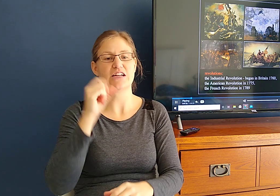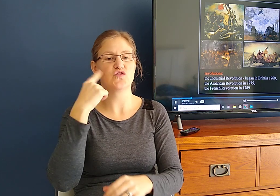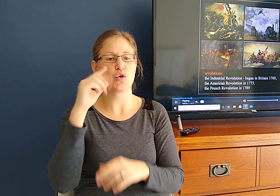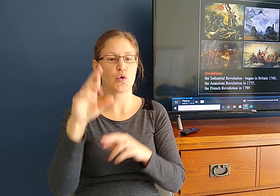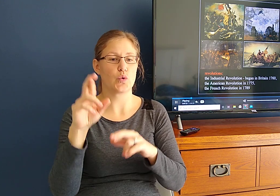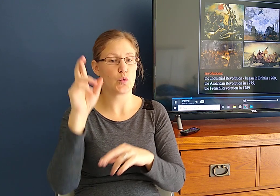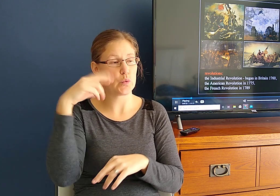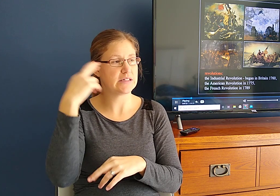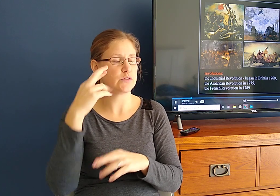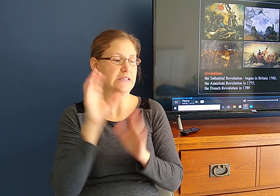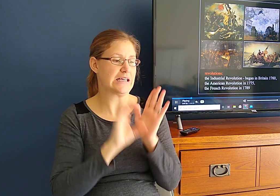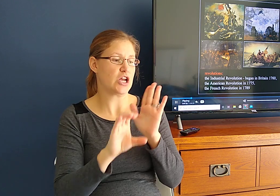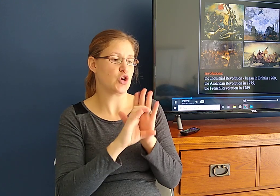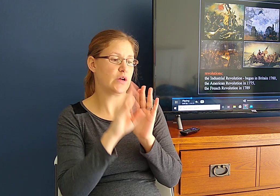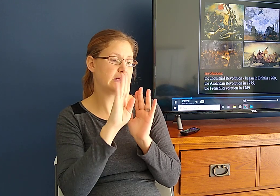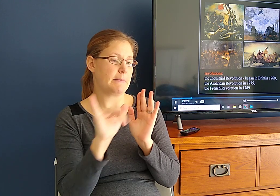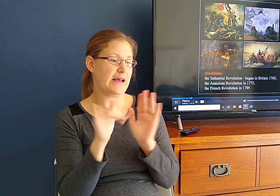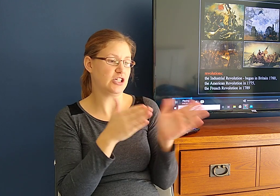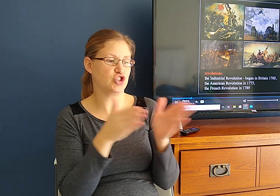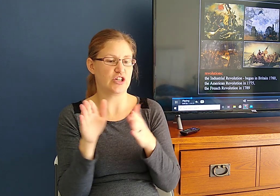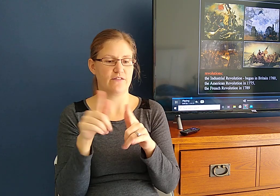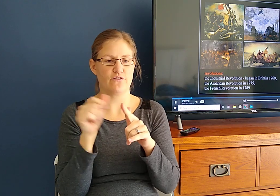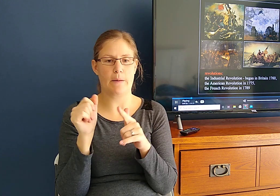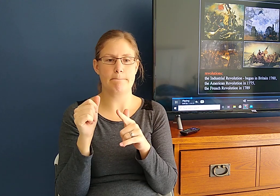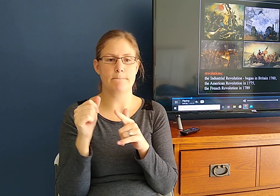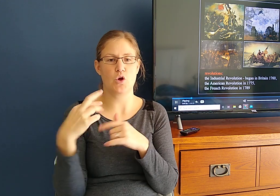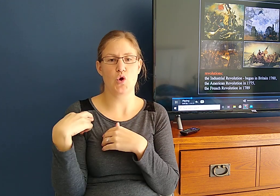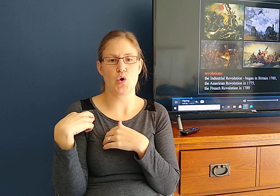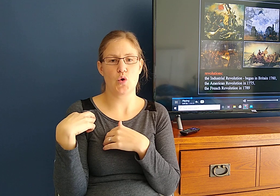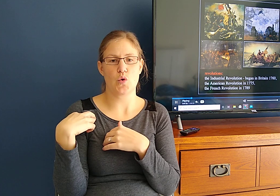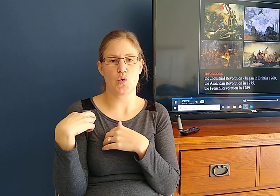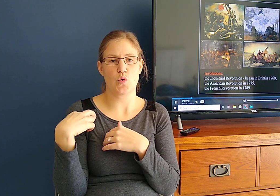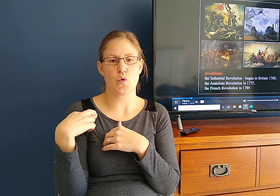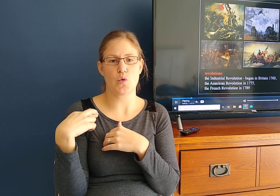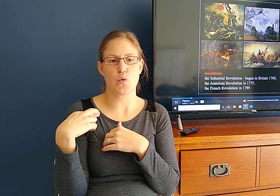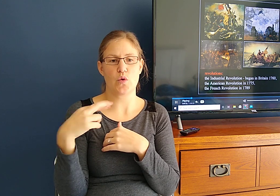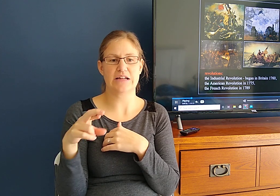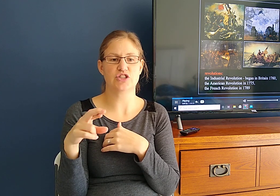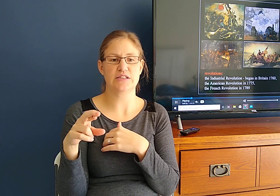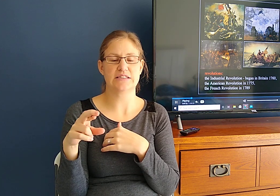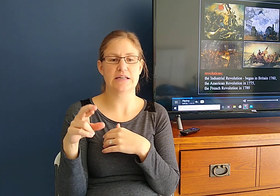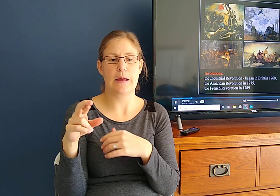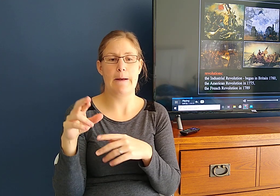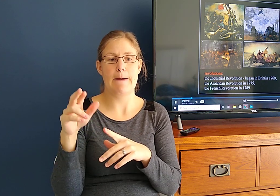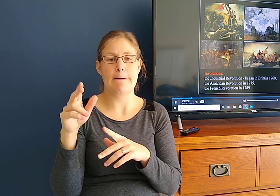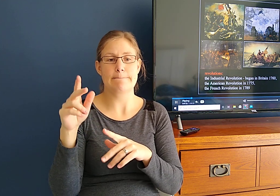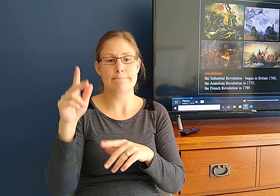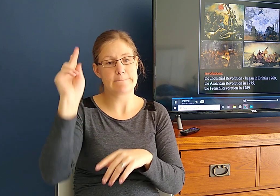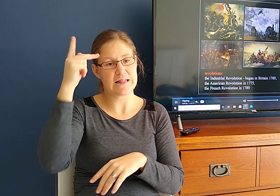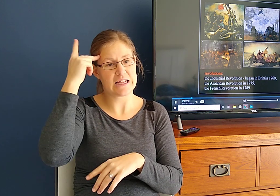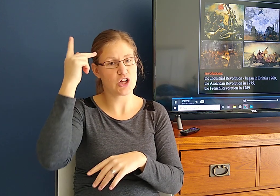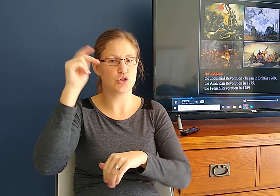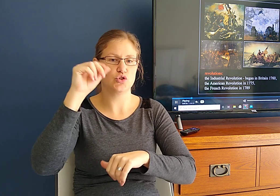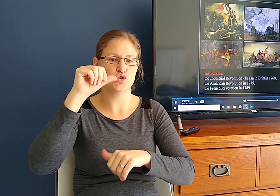was characterized by a shift from religious, political, social, and economic issues to a more